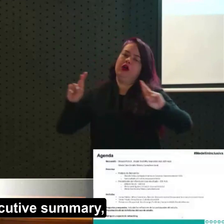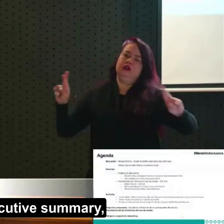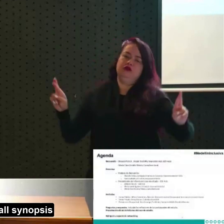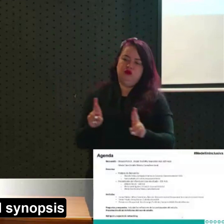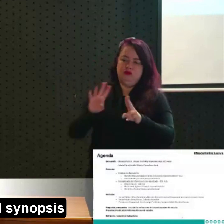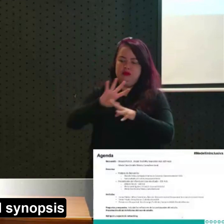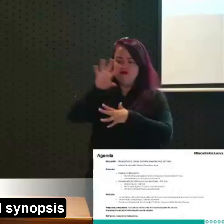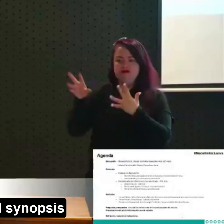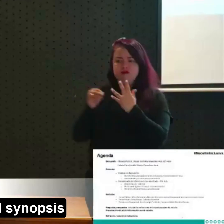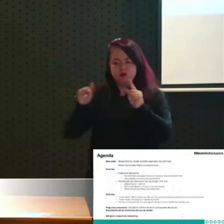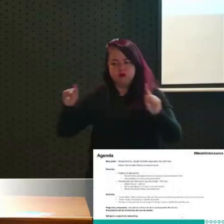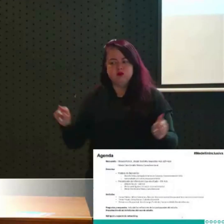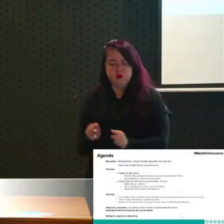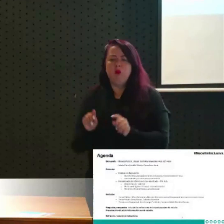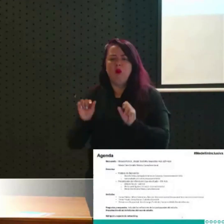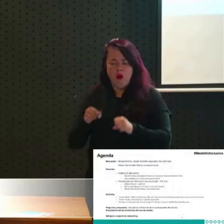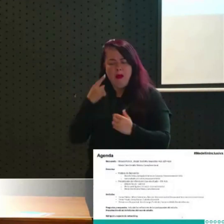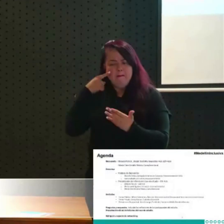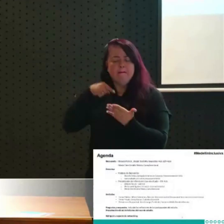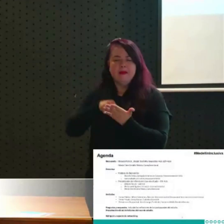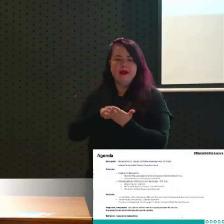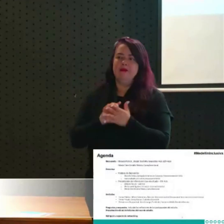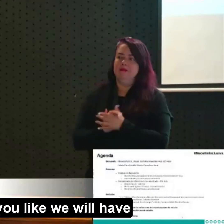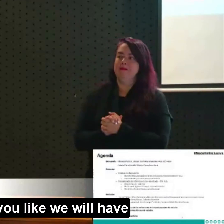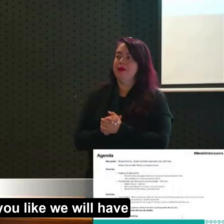executive summary or synopsis.